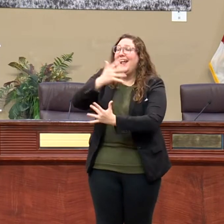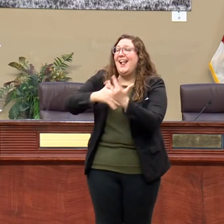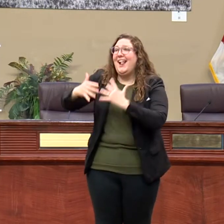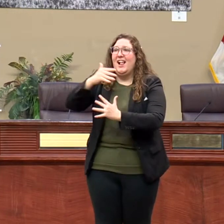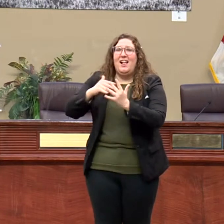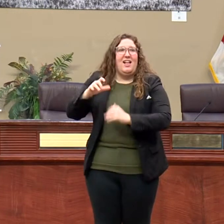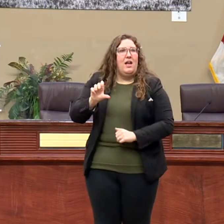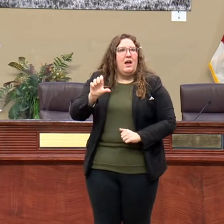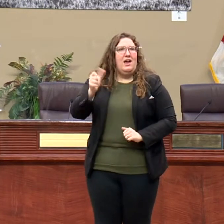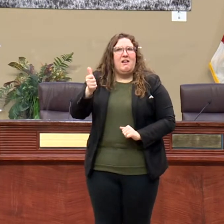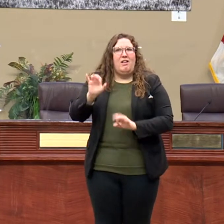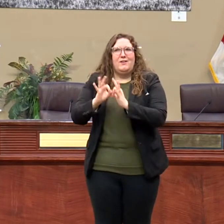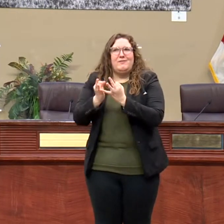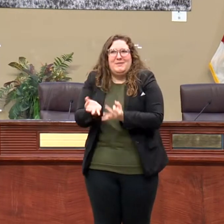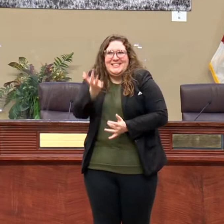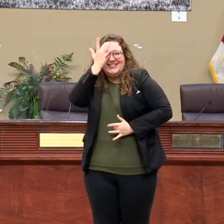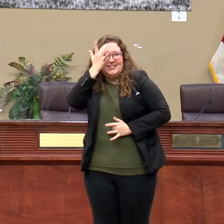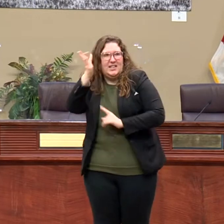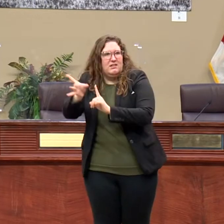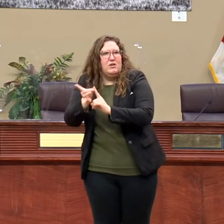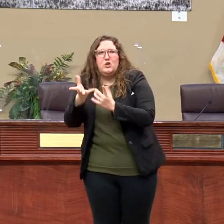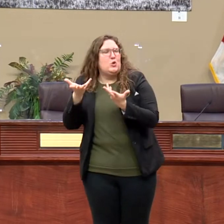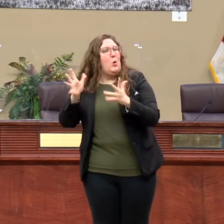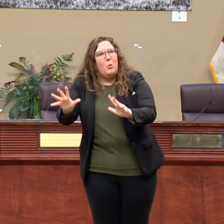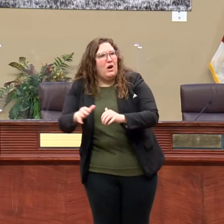a coworker. So